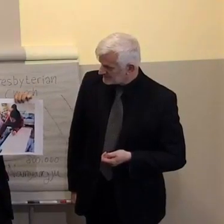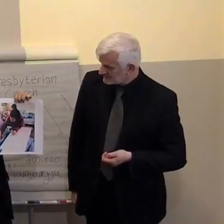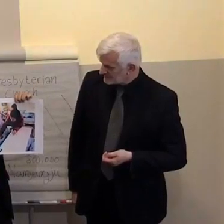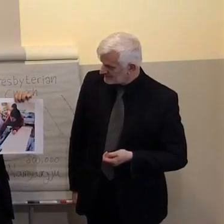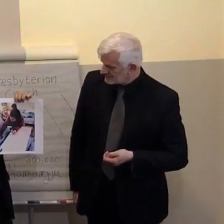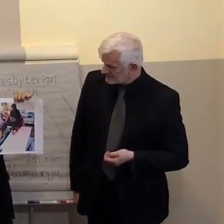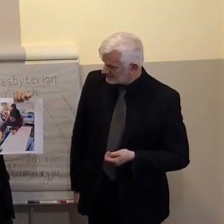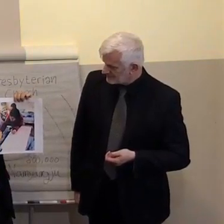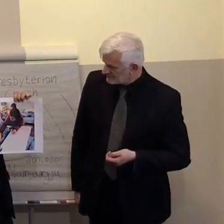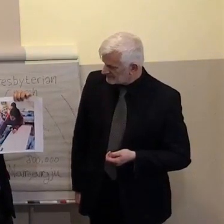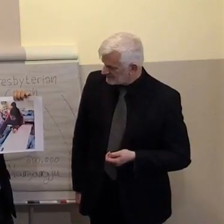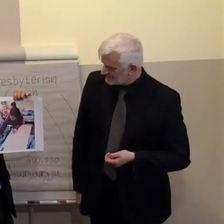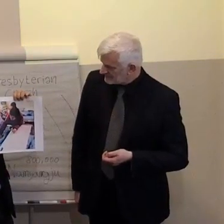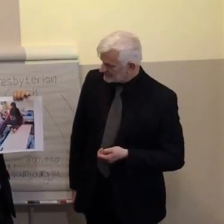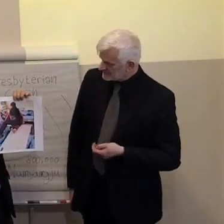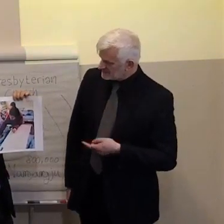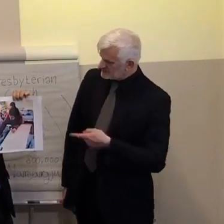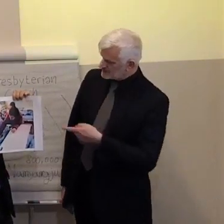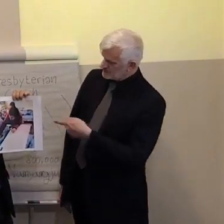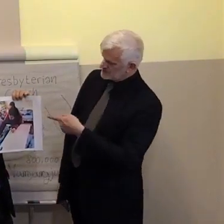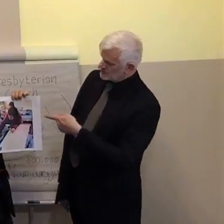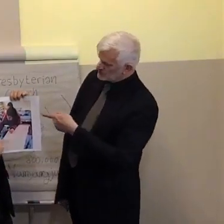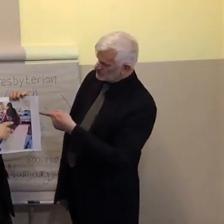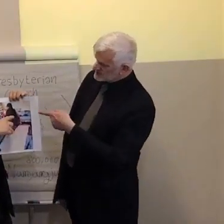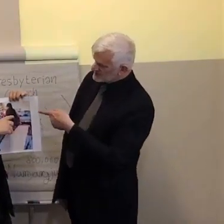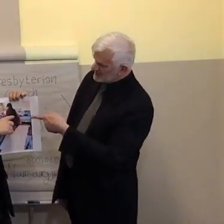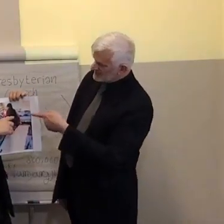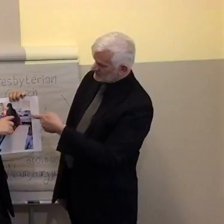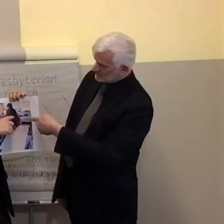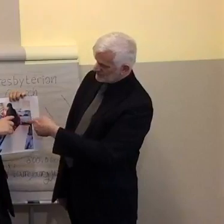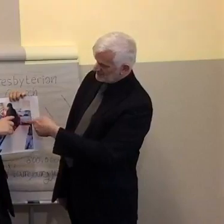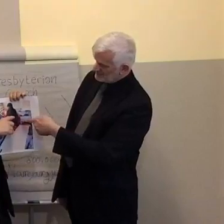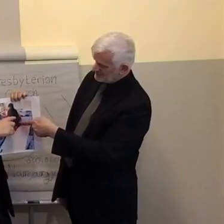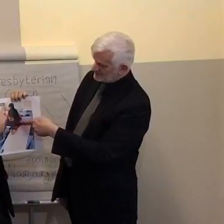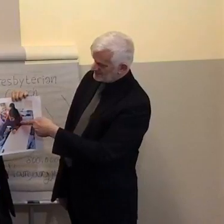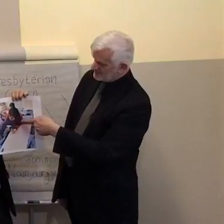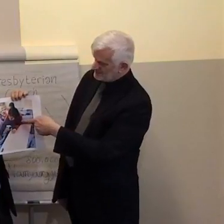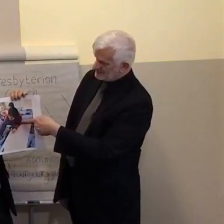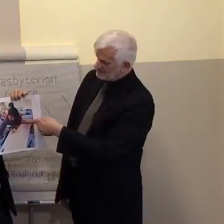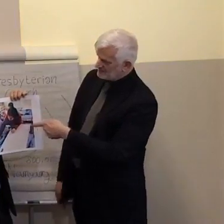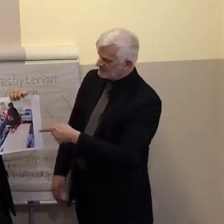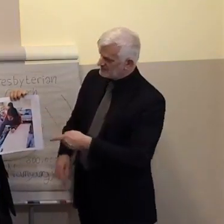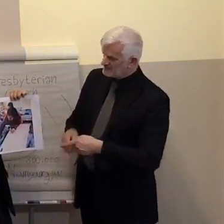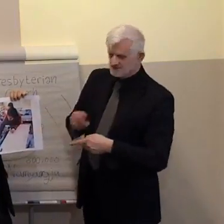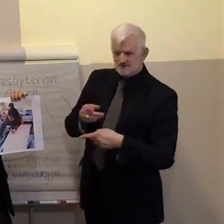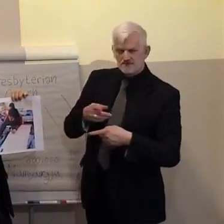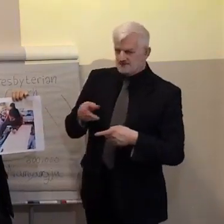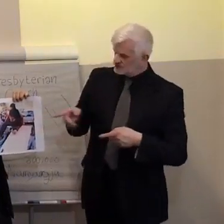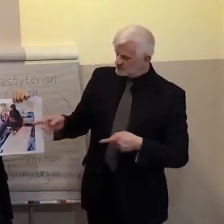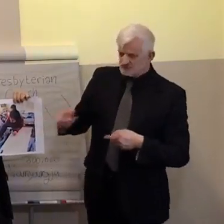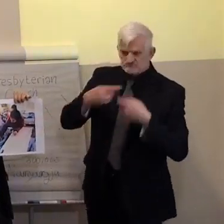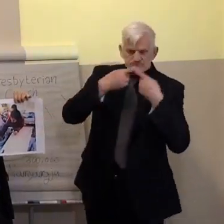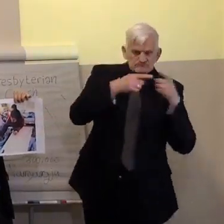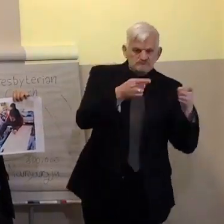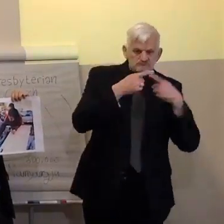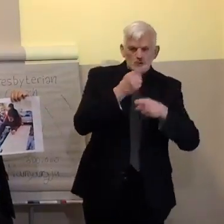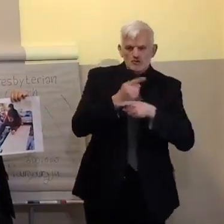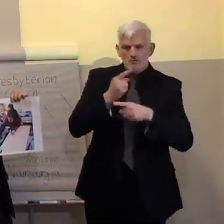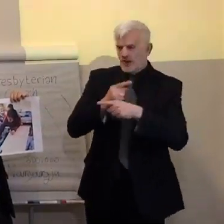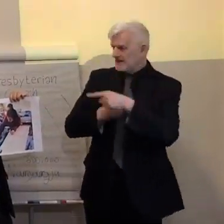before his death. So she was telling everyone. Yeah, about me. Because I was the last person who see him